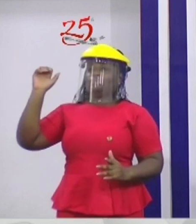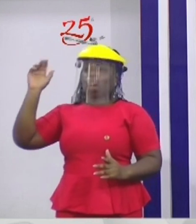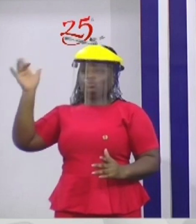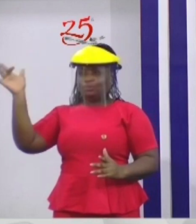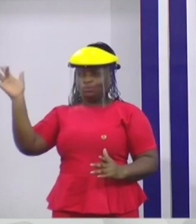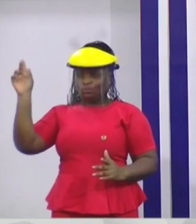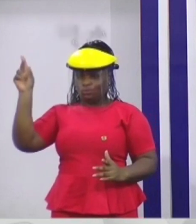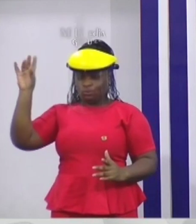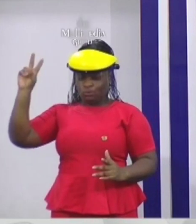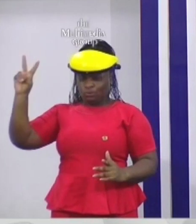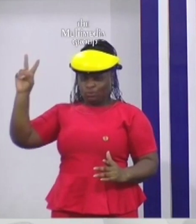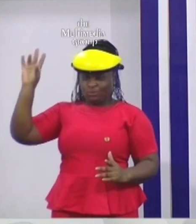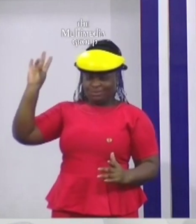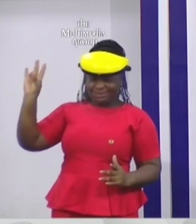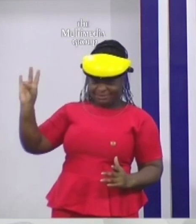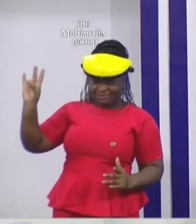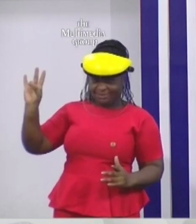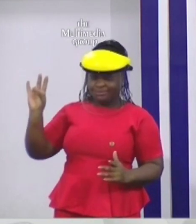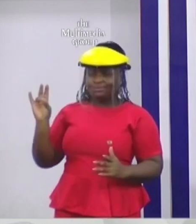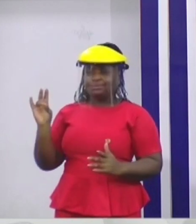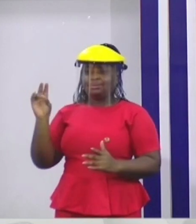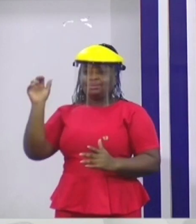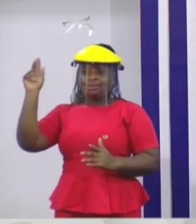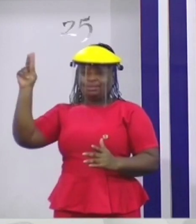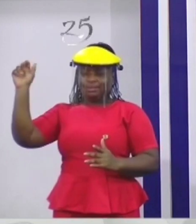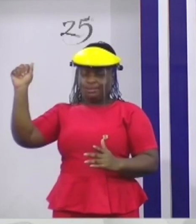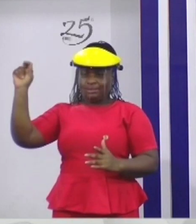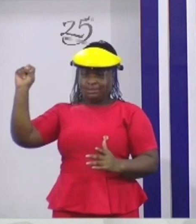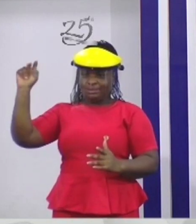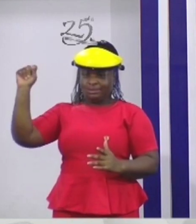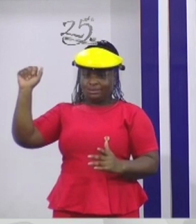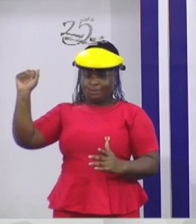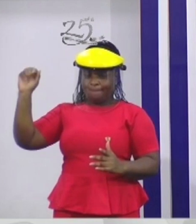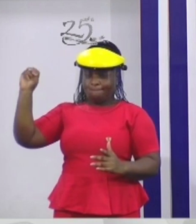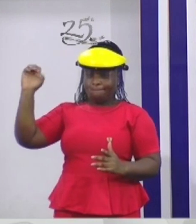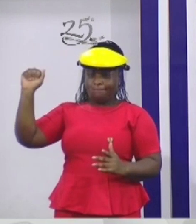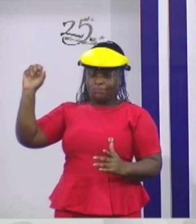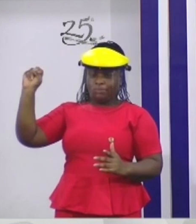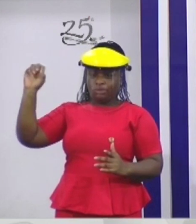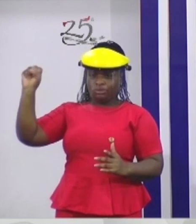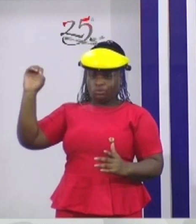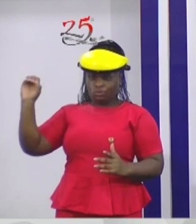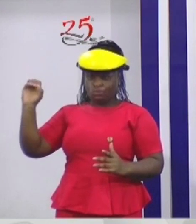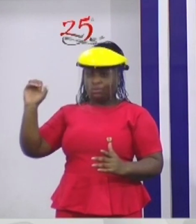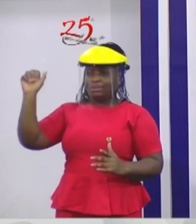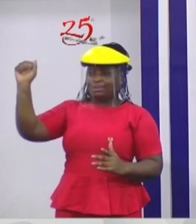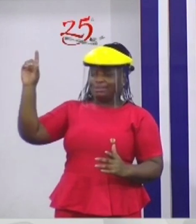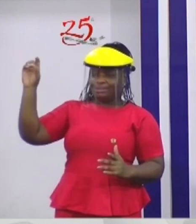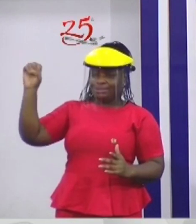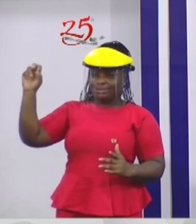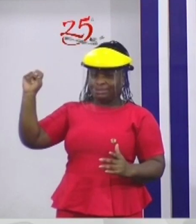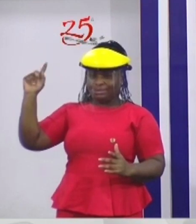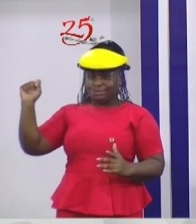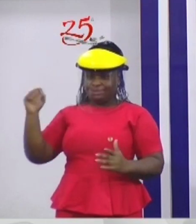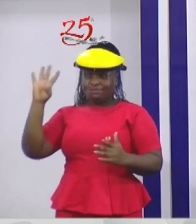Katamanso, 24 new cases. Accra Metro, 10 new cases. Adenta, 4 new cases.